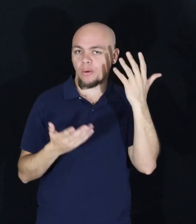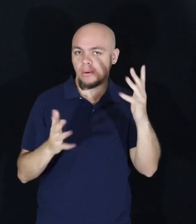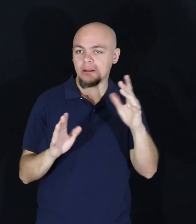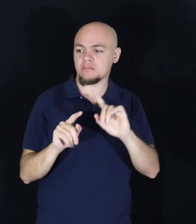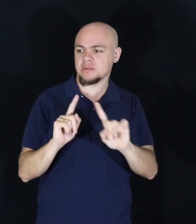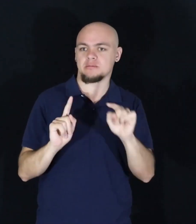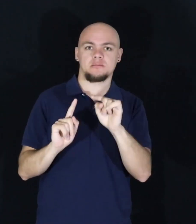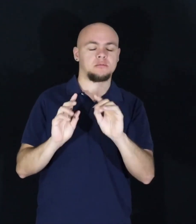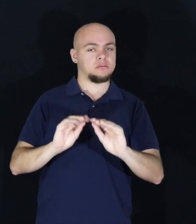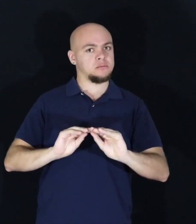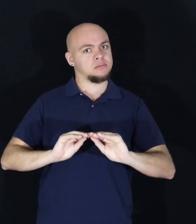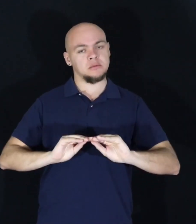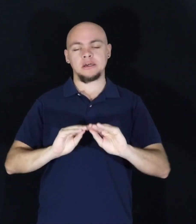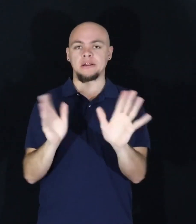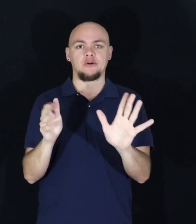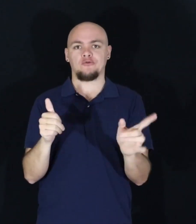me.